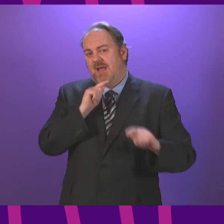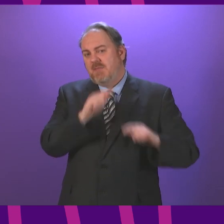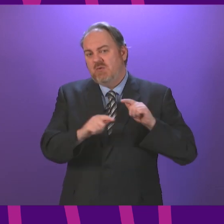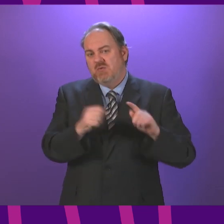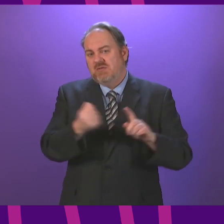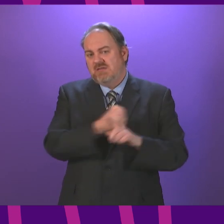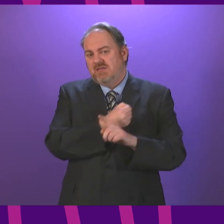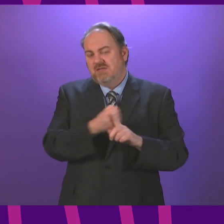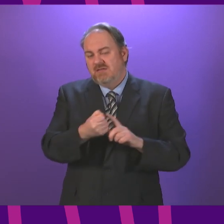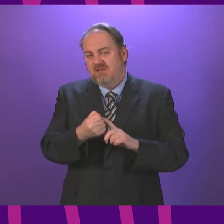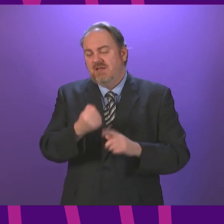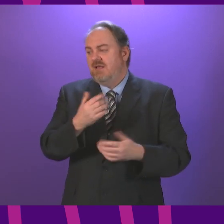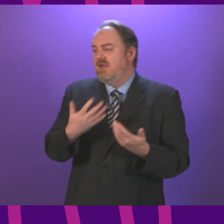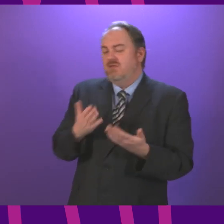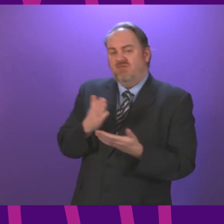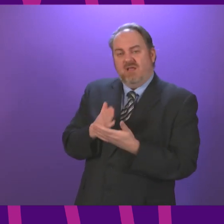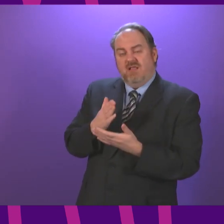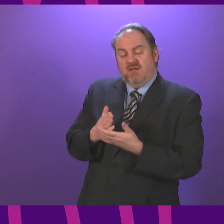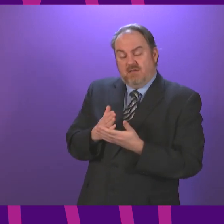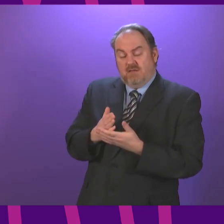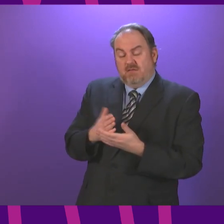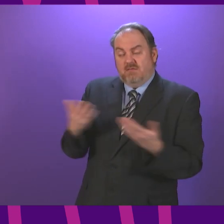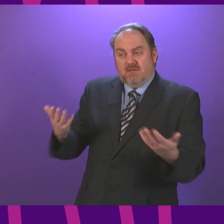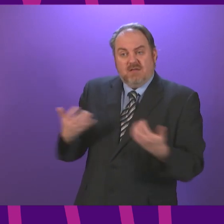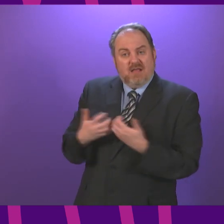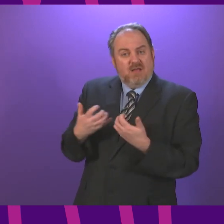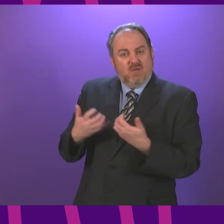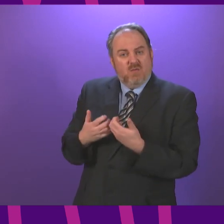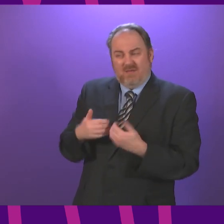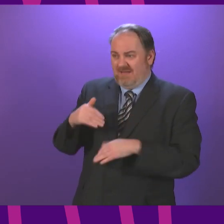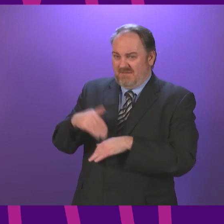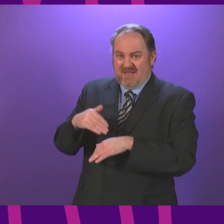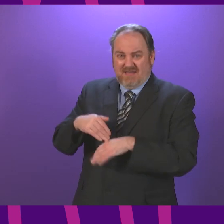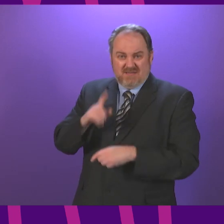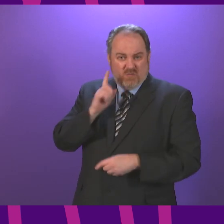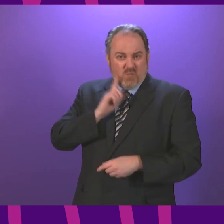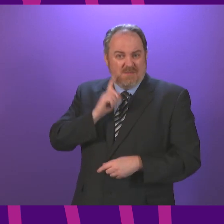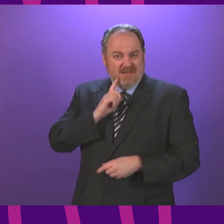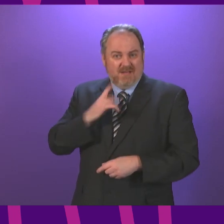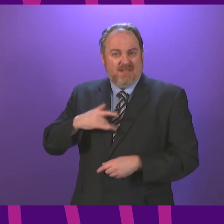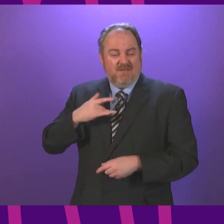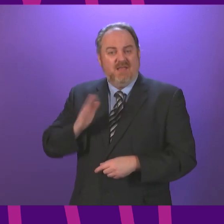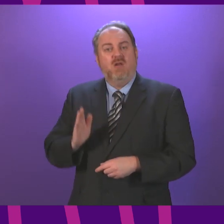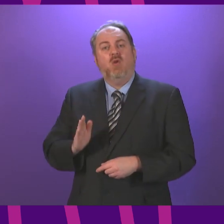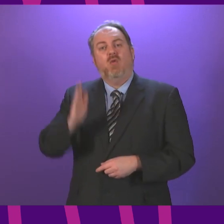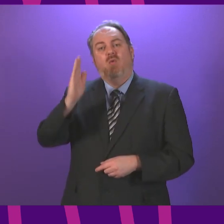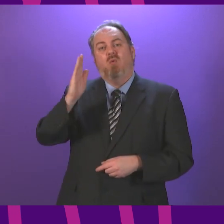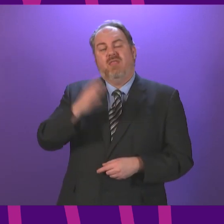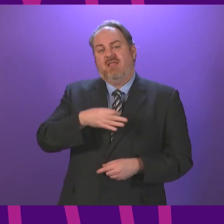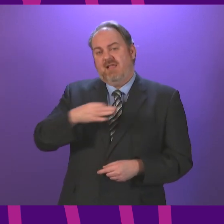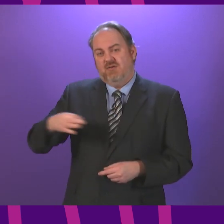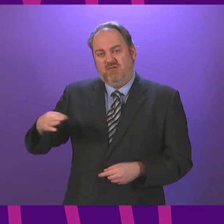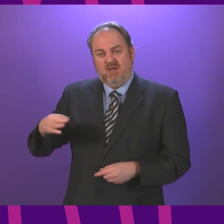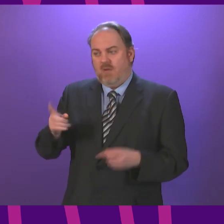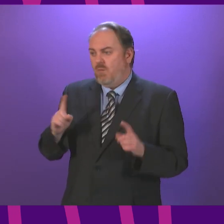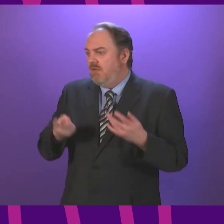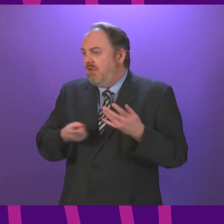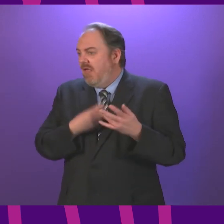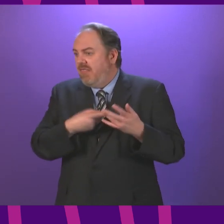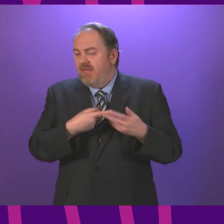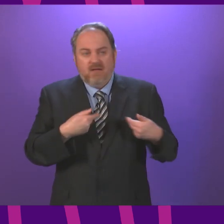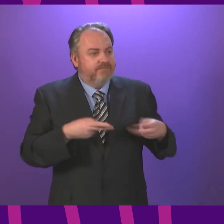and would she commit to looking into the current situation affecting women's aid in Lanertshire and consider if there is any further support available that